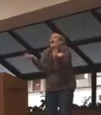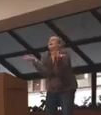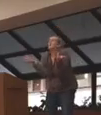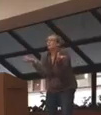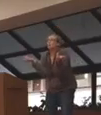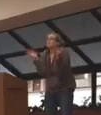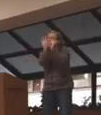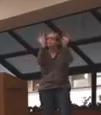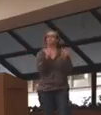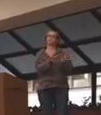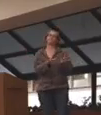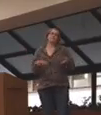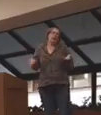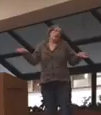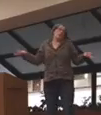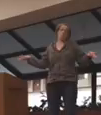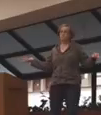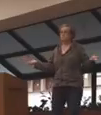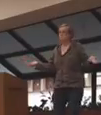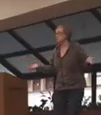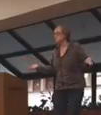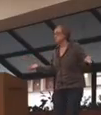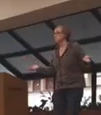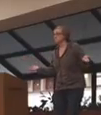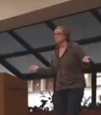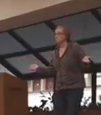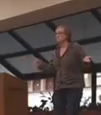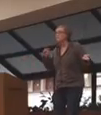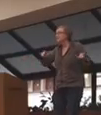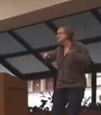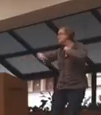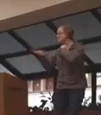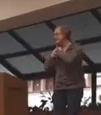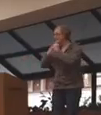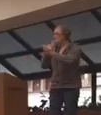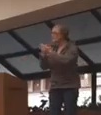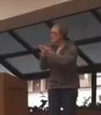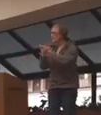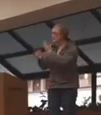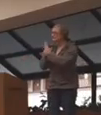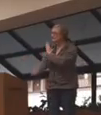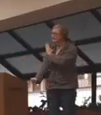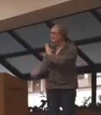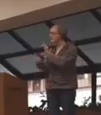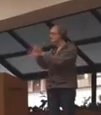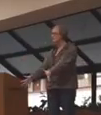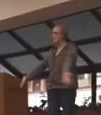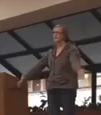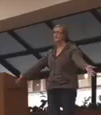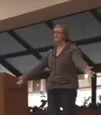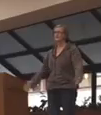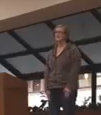So if that means license needs to go on hold, or I don't know. I have no answers regarding that. But we need to keep our